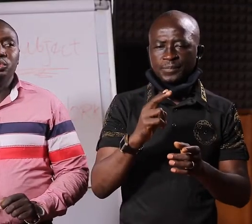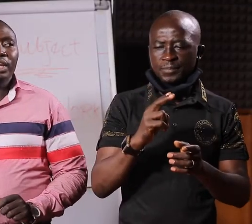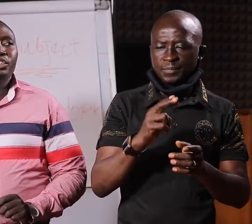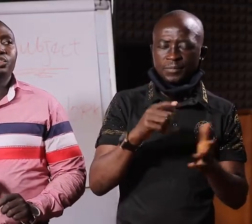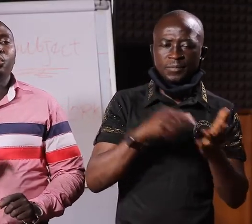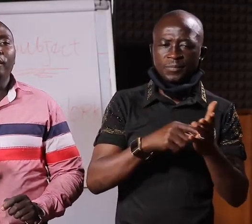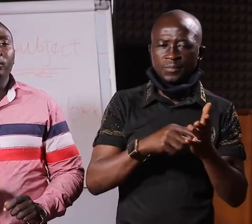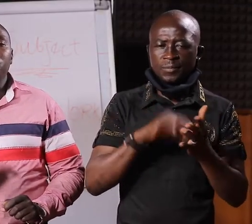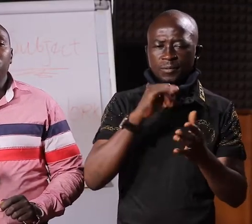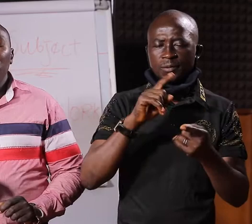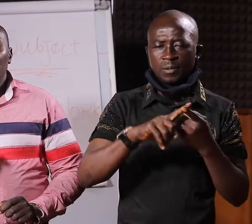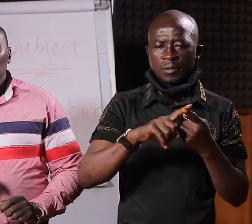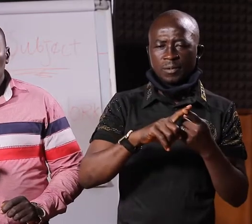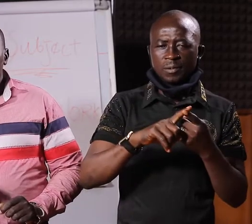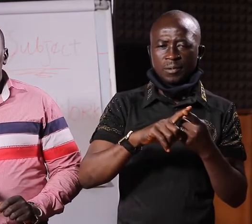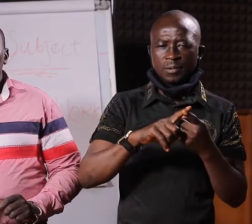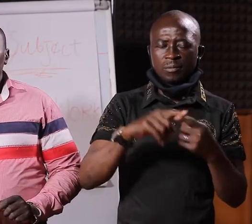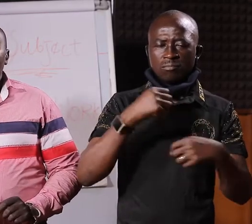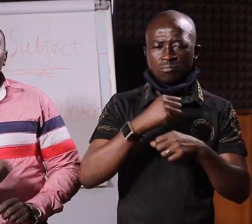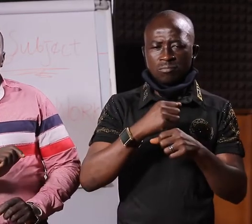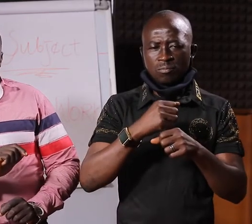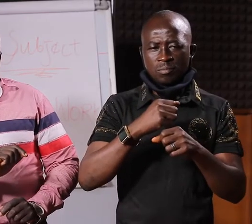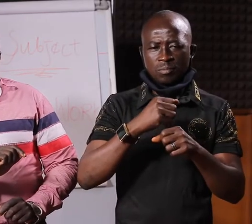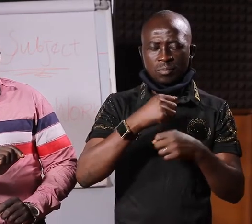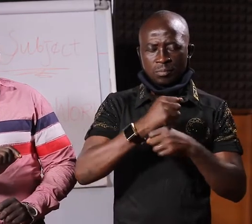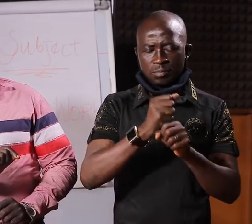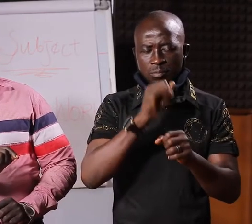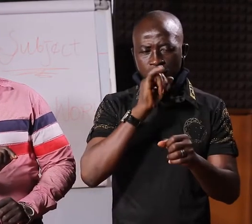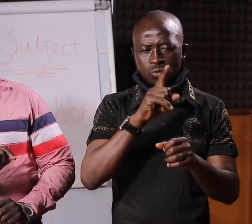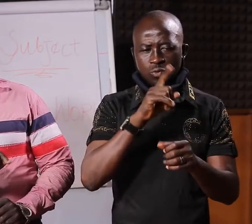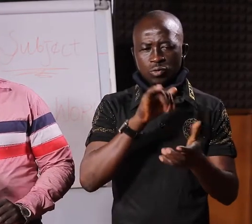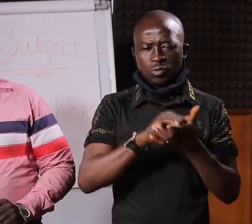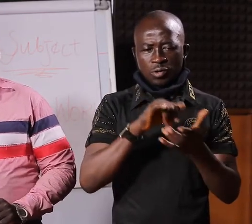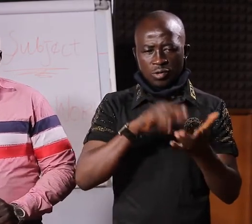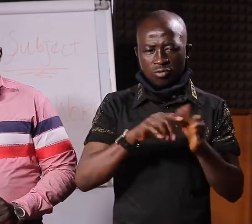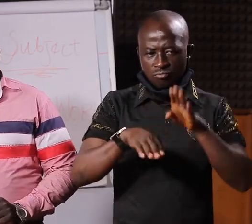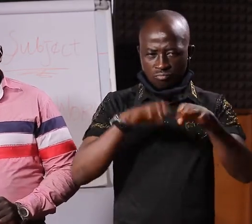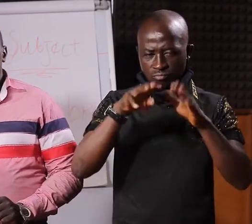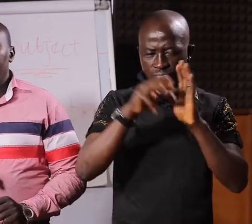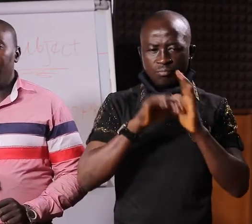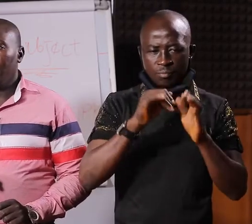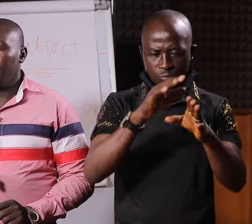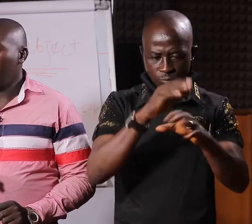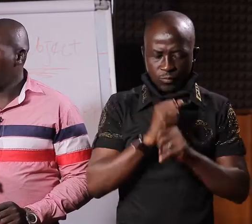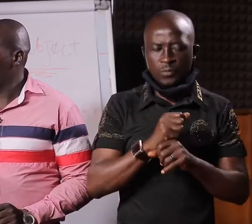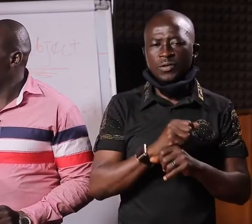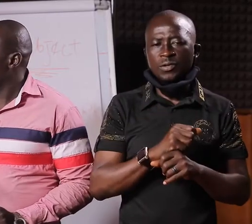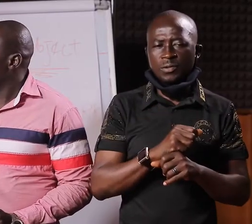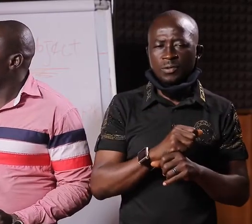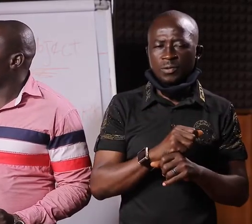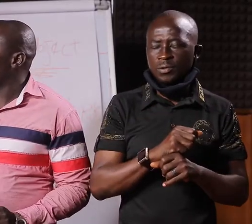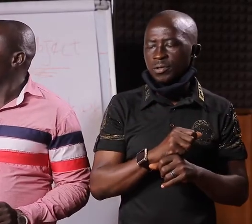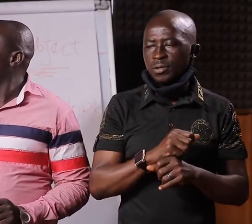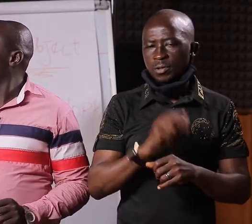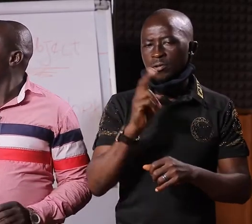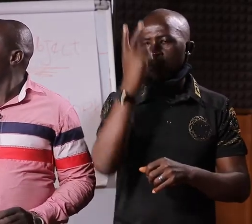this screw is to make sure that this movement is obtained.